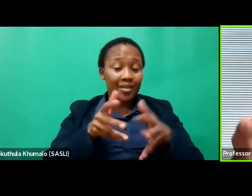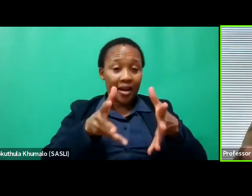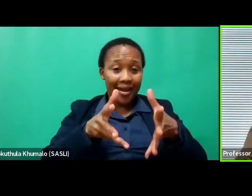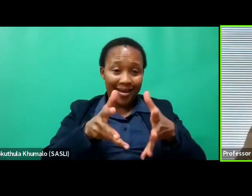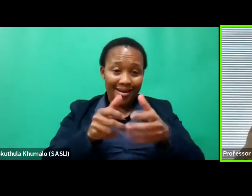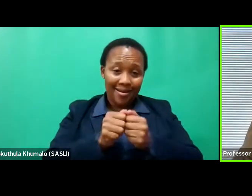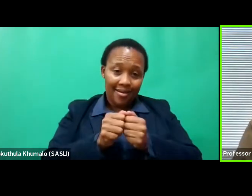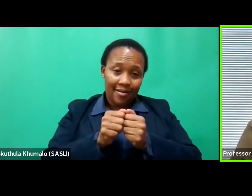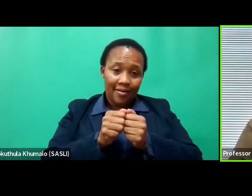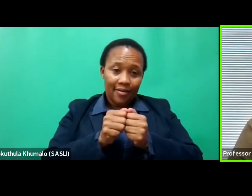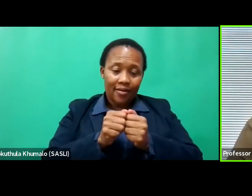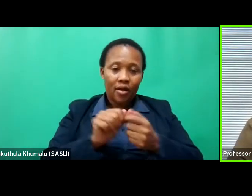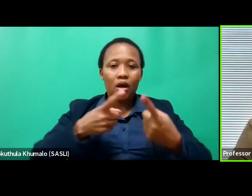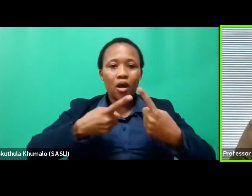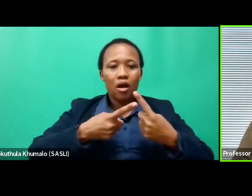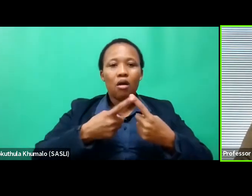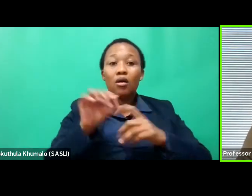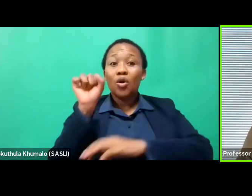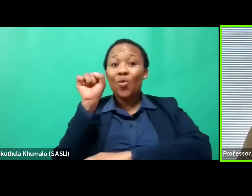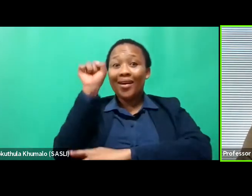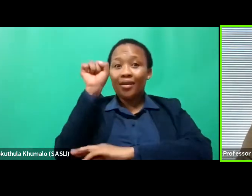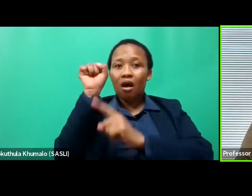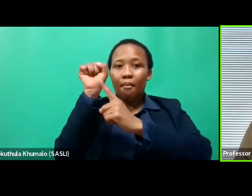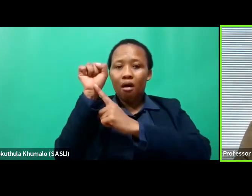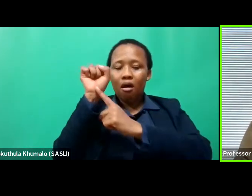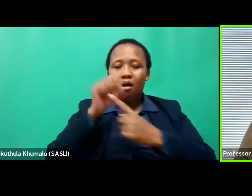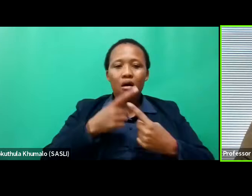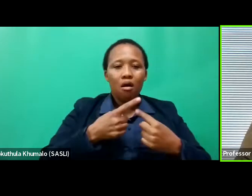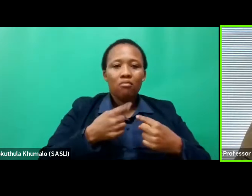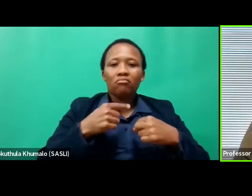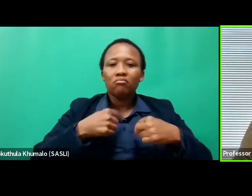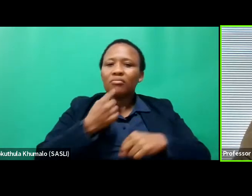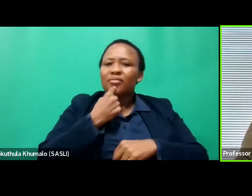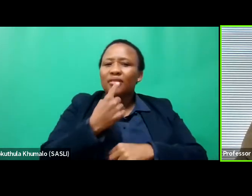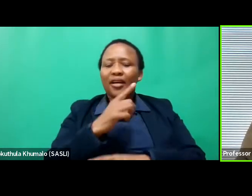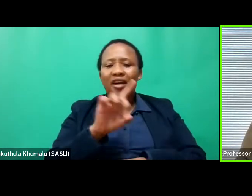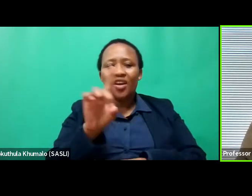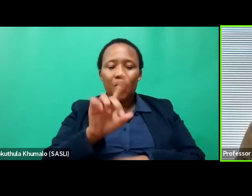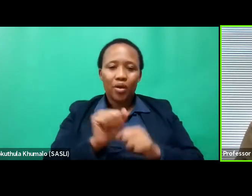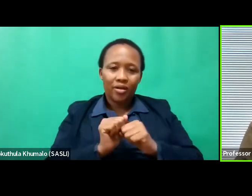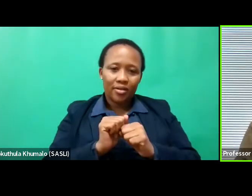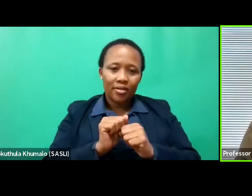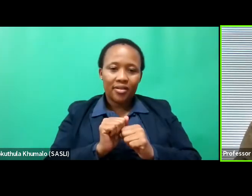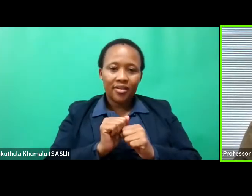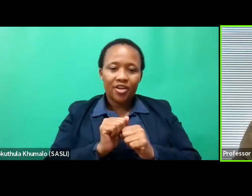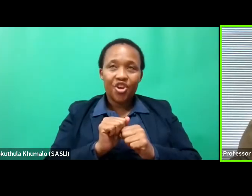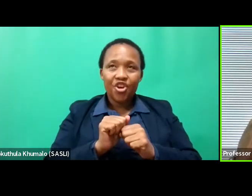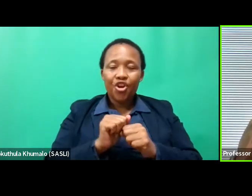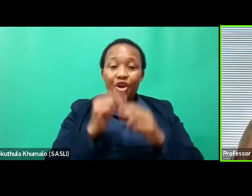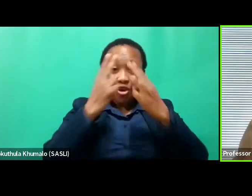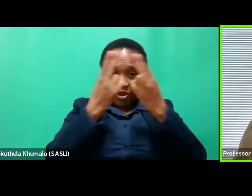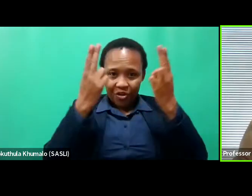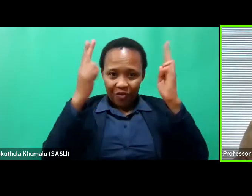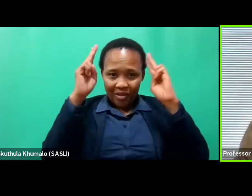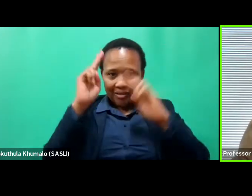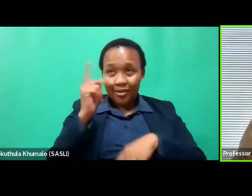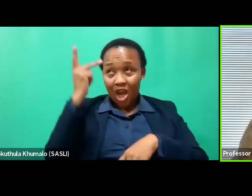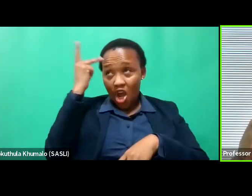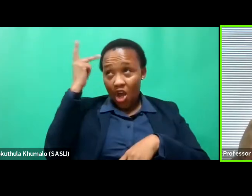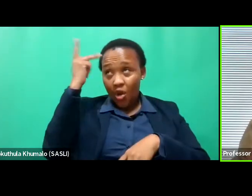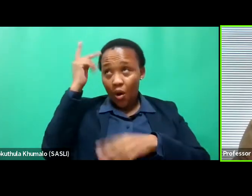in this Indaba? Is that universities need to produce knowledge that